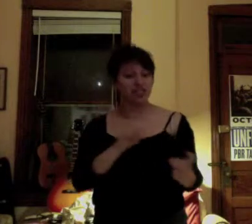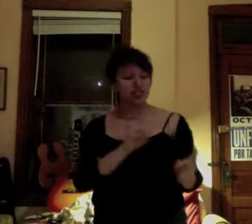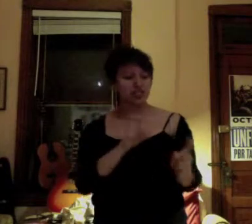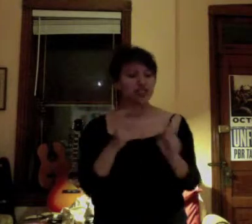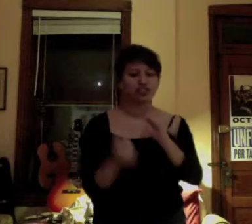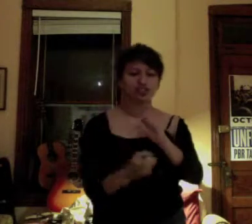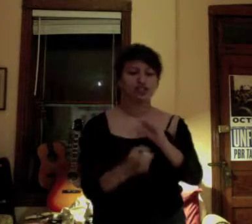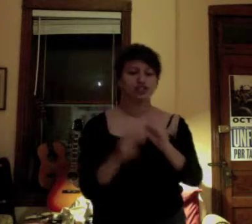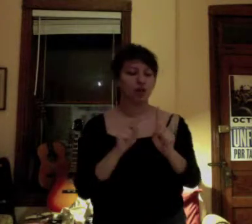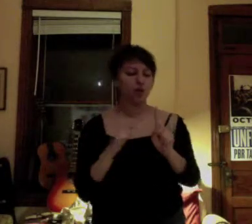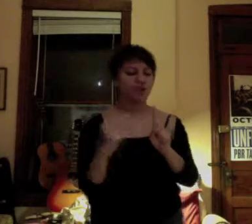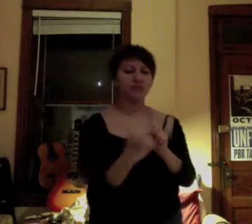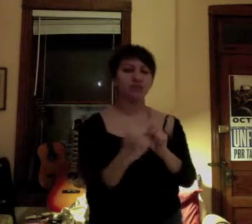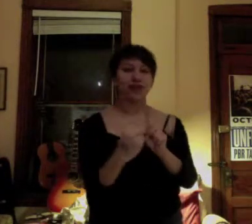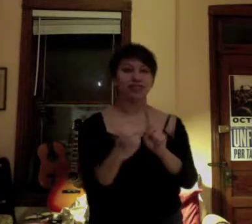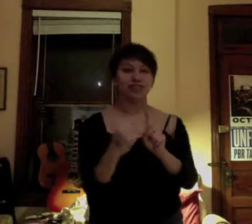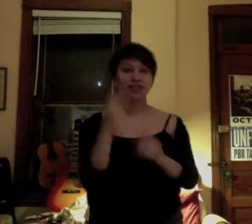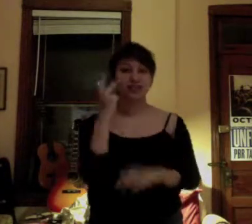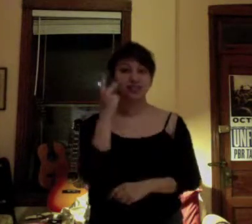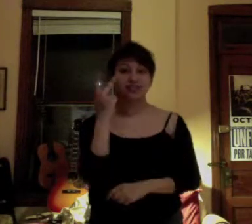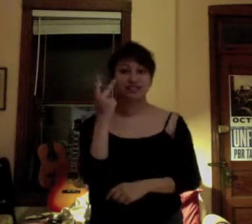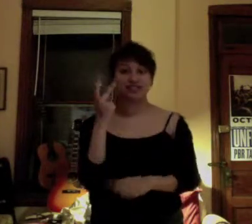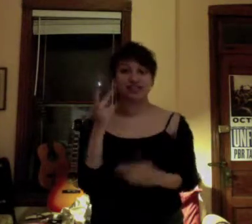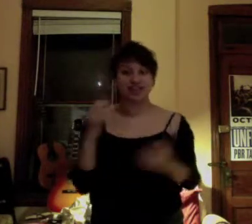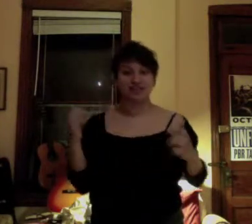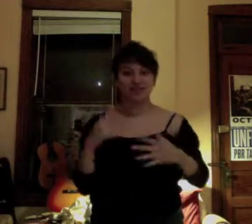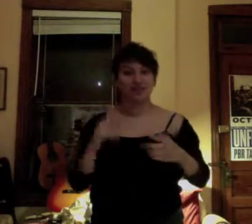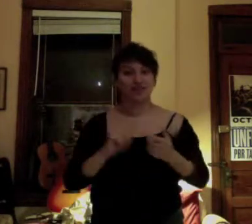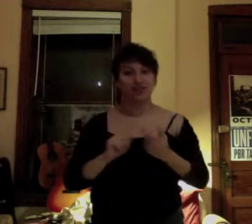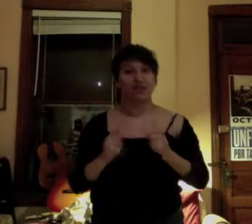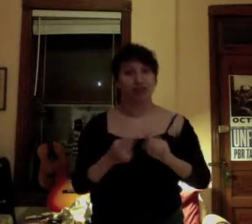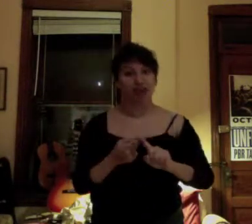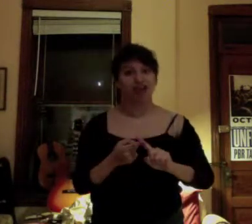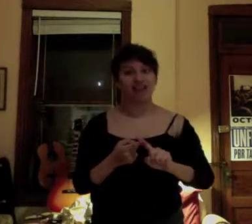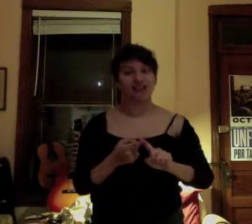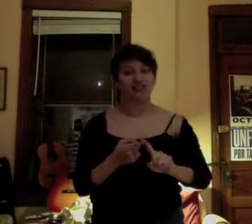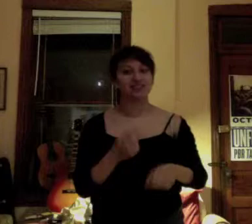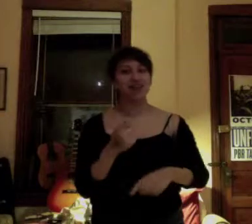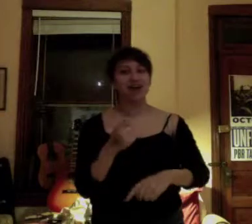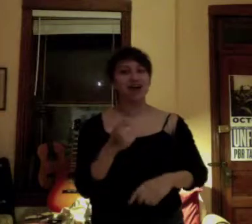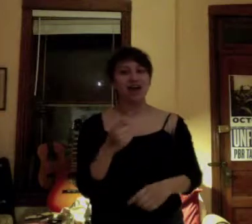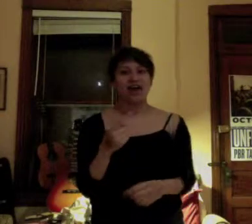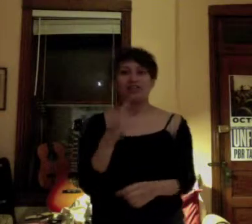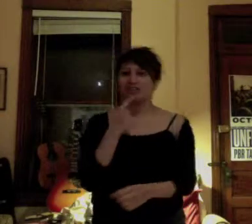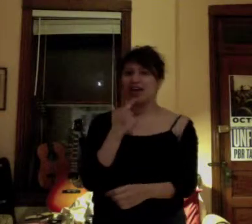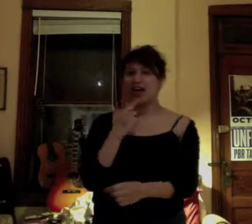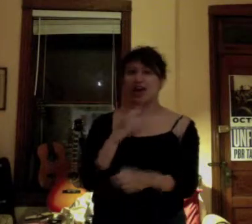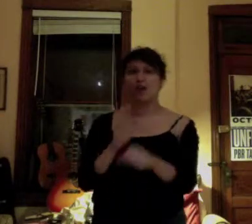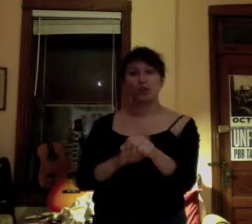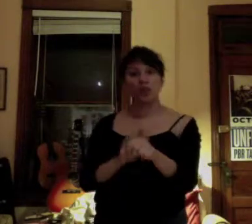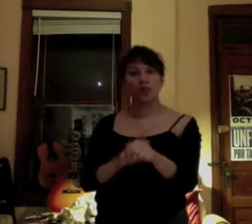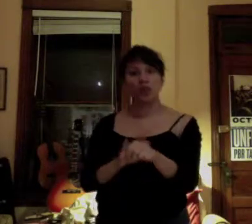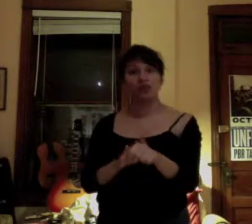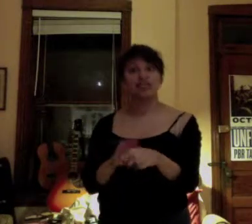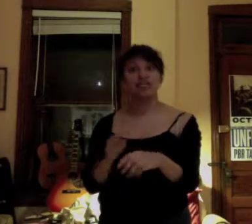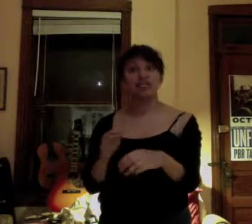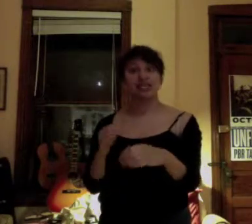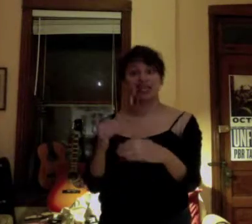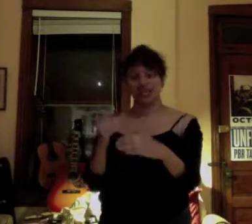us, proceed with caution, but proceed. A warning, if you will, that says clearly and boldly,